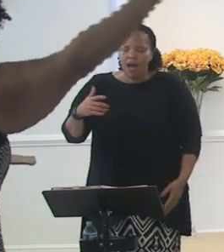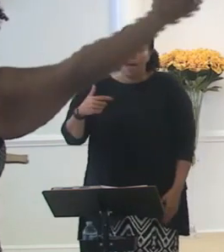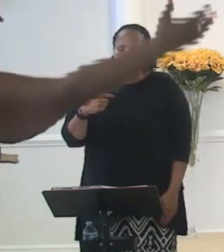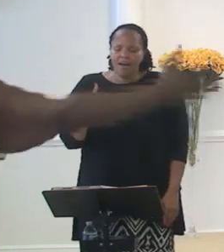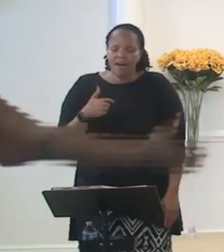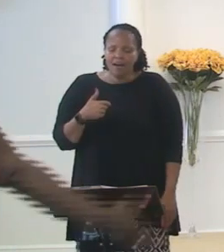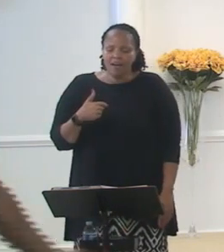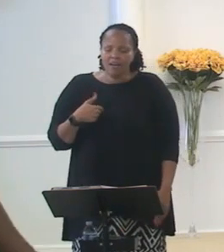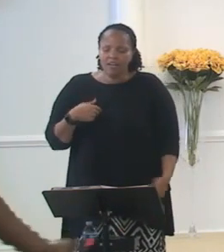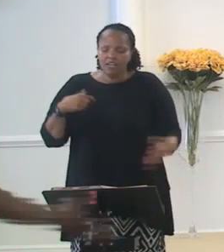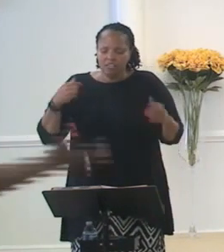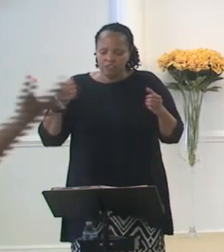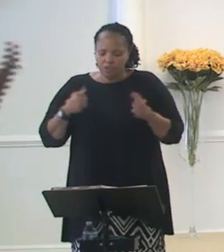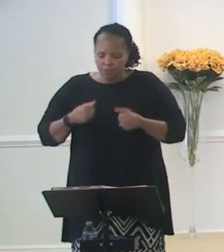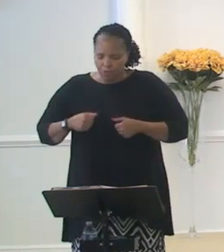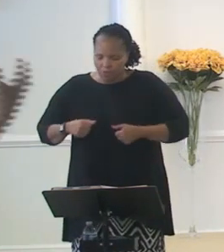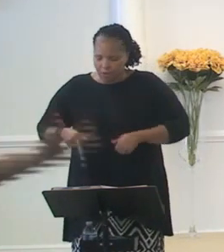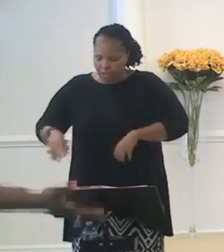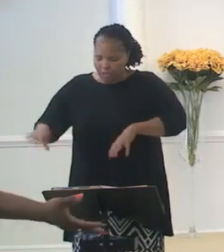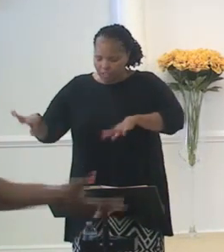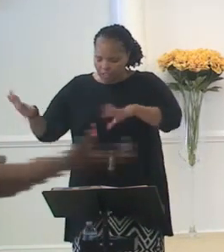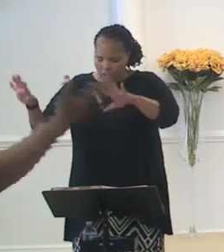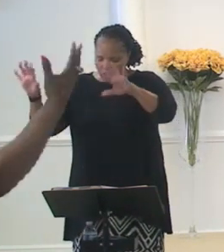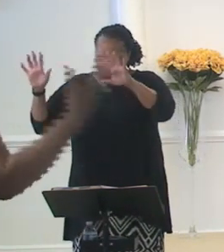Oh, I